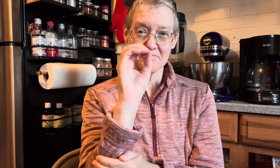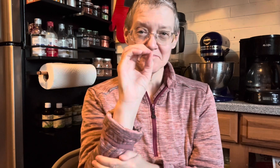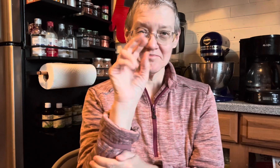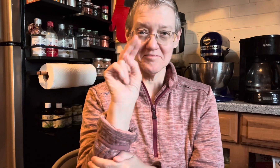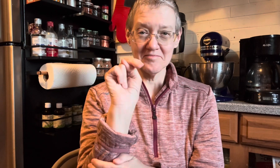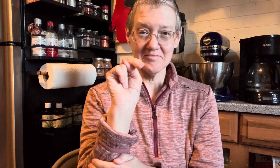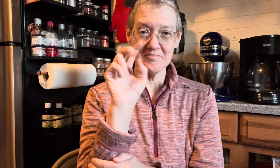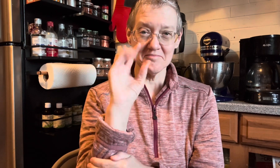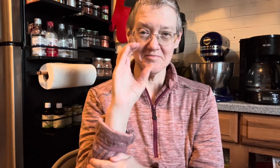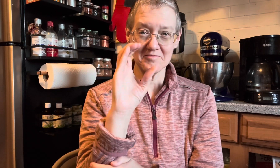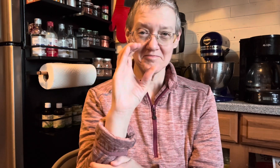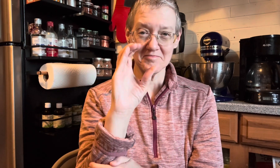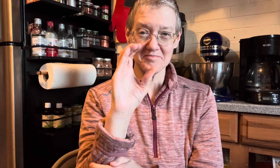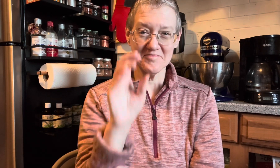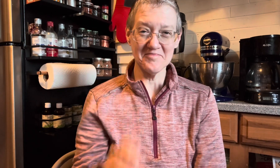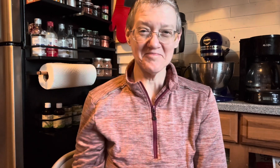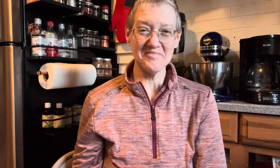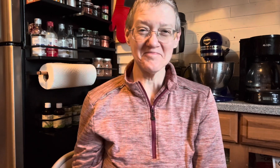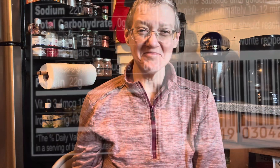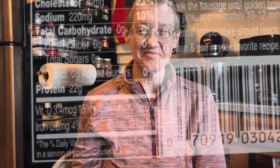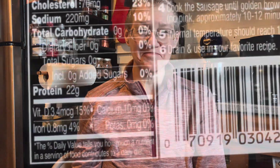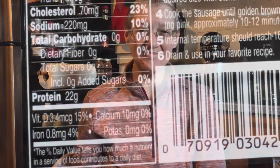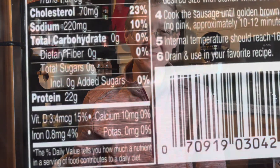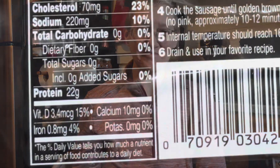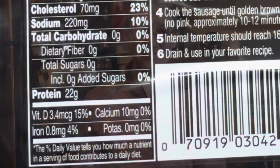So it's going to have no net carbs.